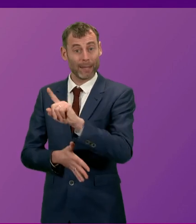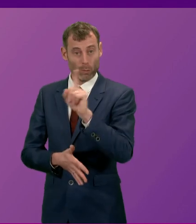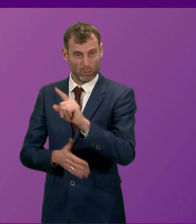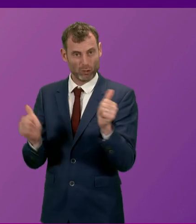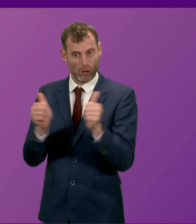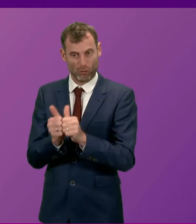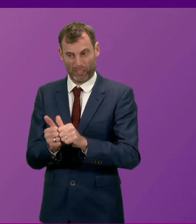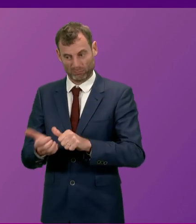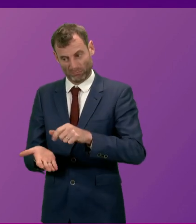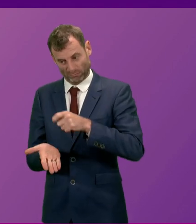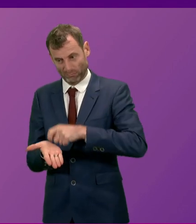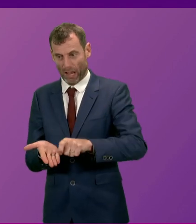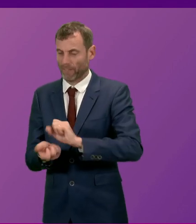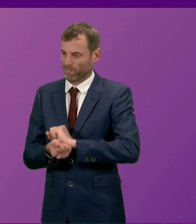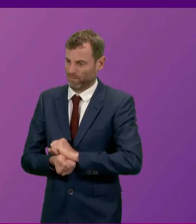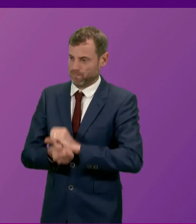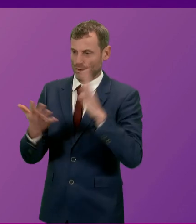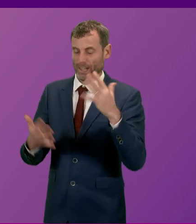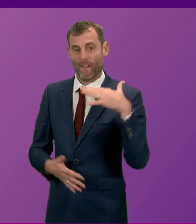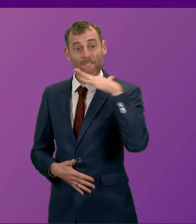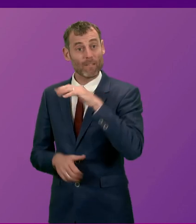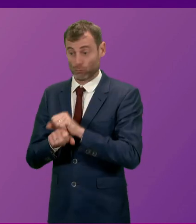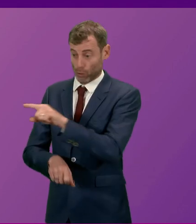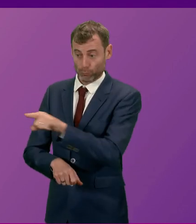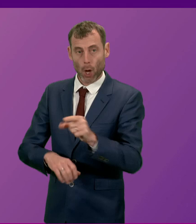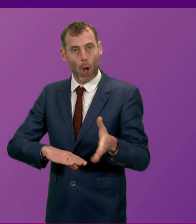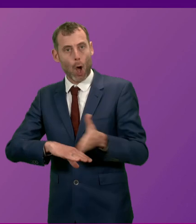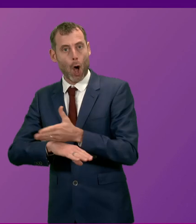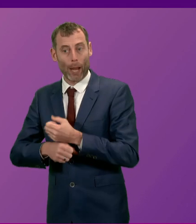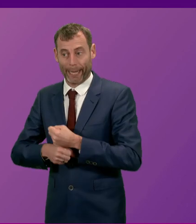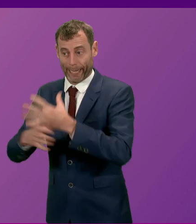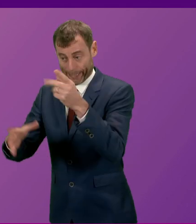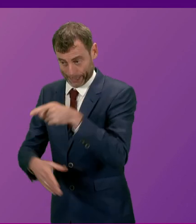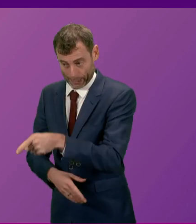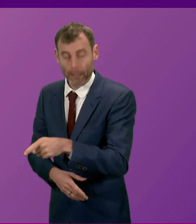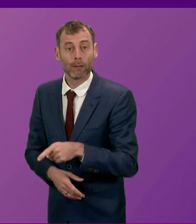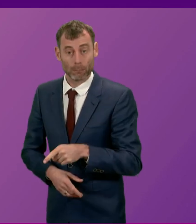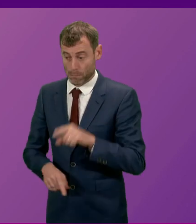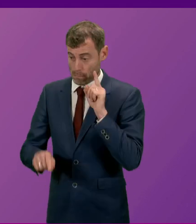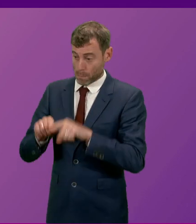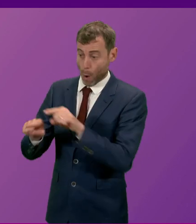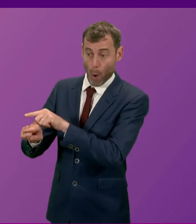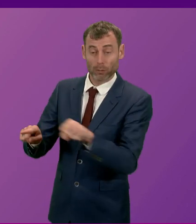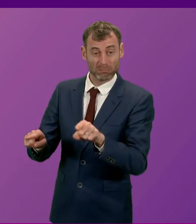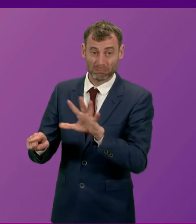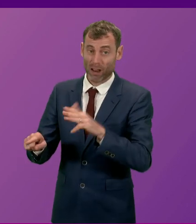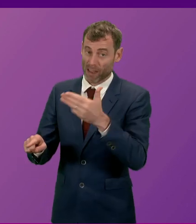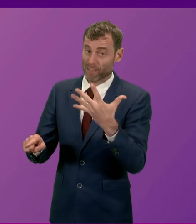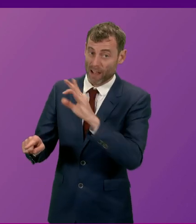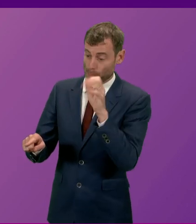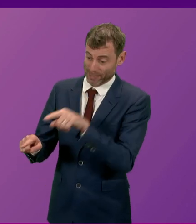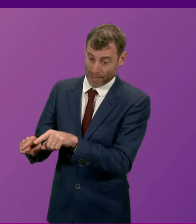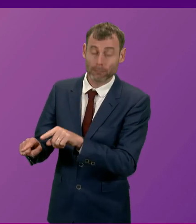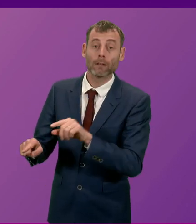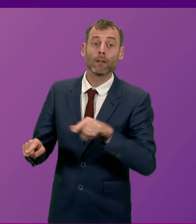their sentences. And in 98% of these cases, victims were not even told. The government is now considering the early release of